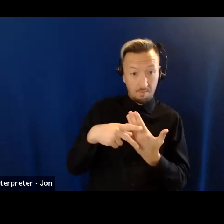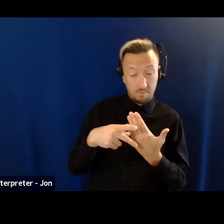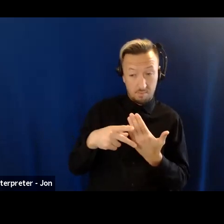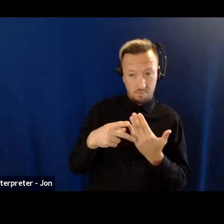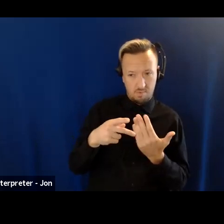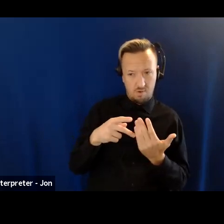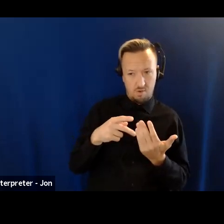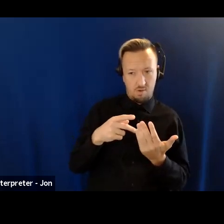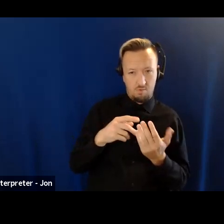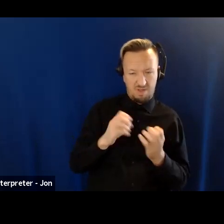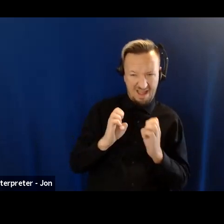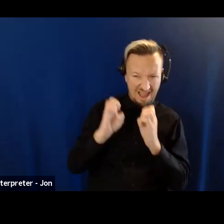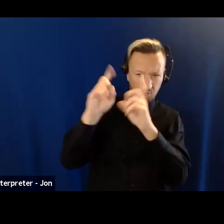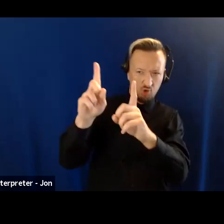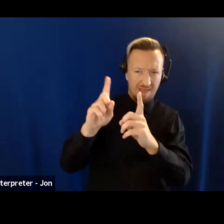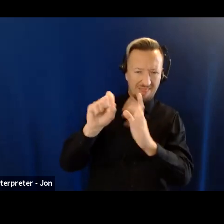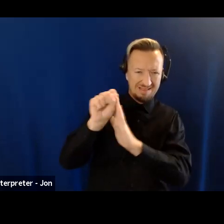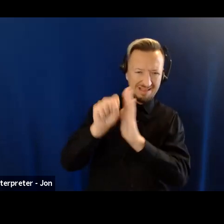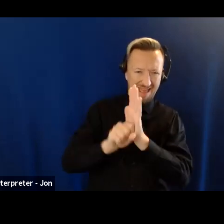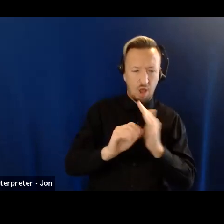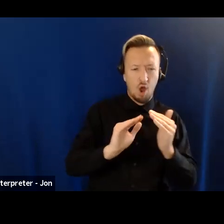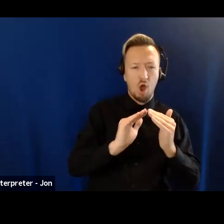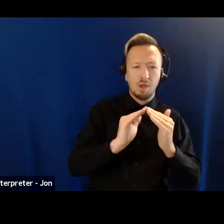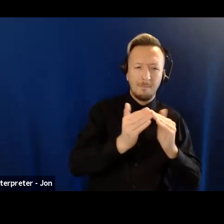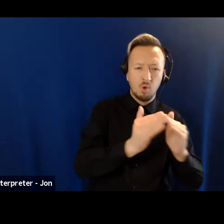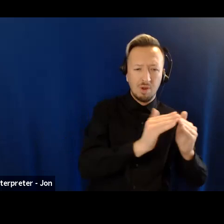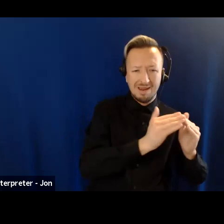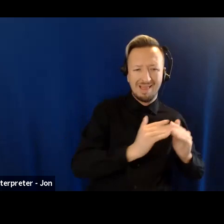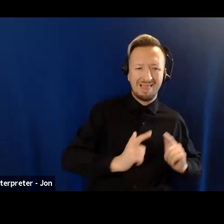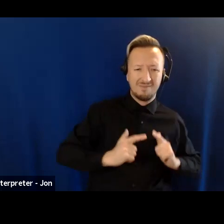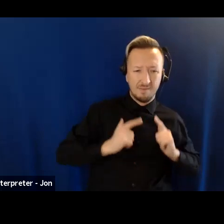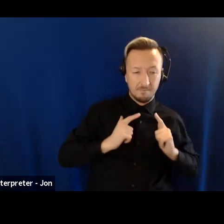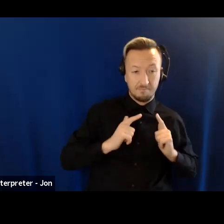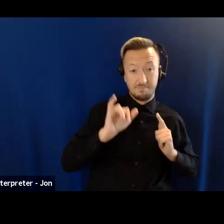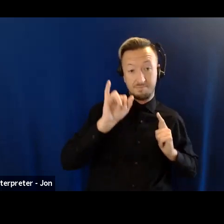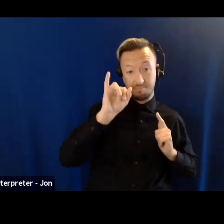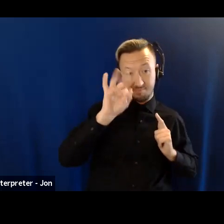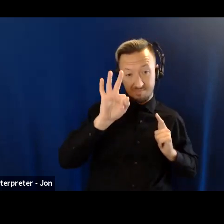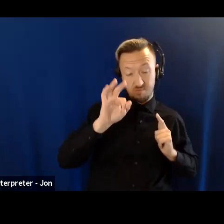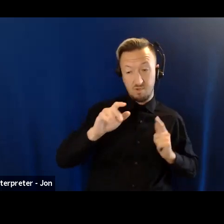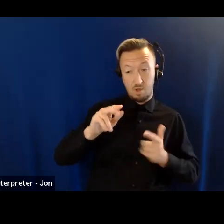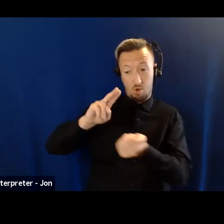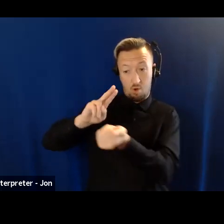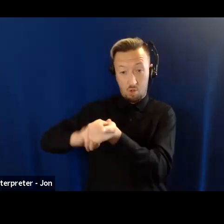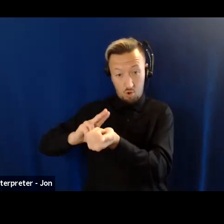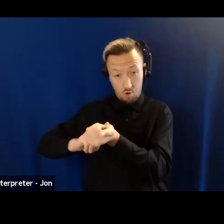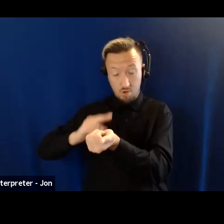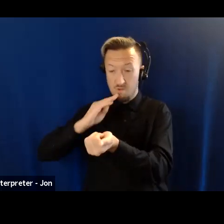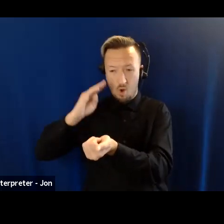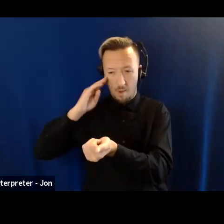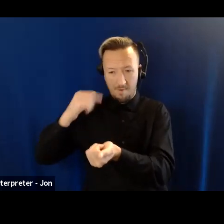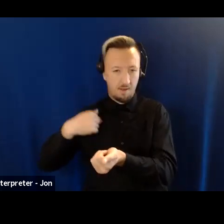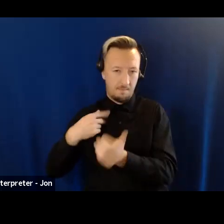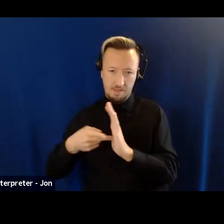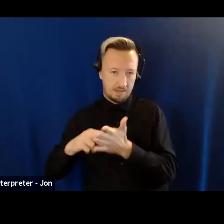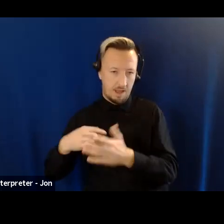the state that, community living, we all, we see it. If you're living in a nursing facility, you're not